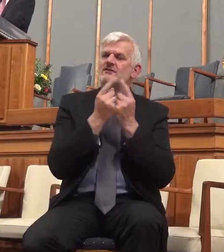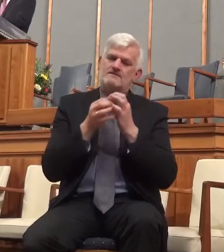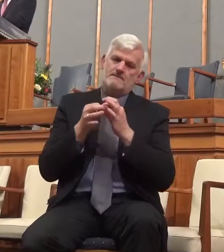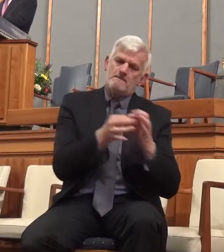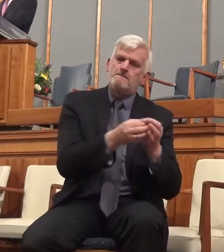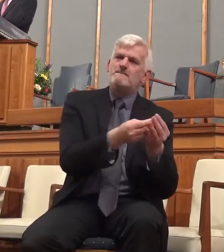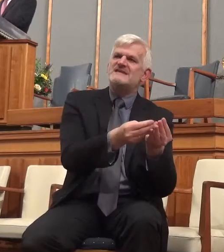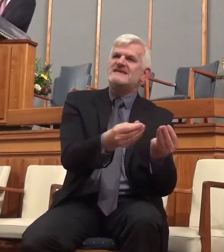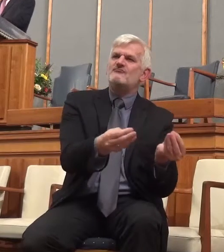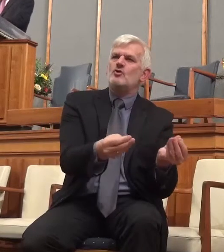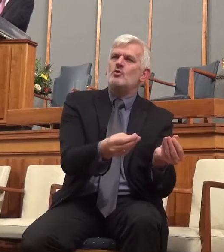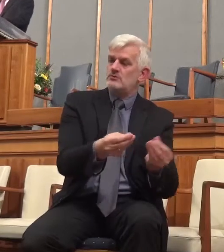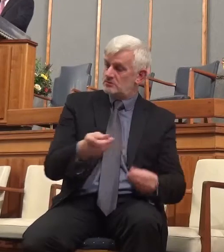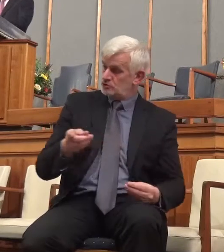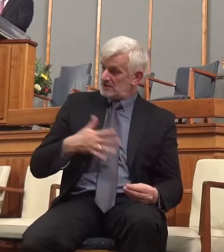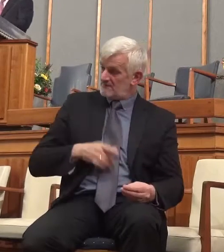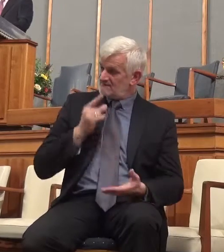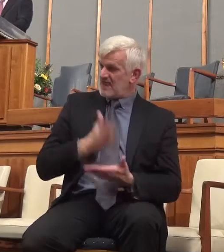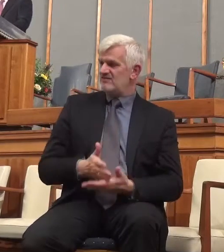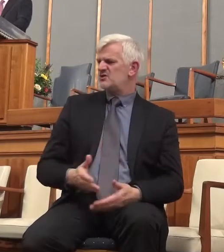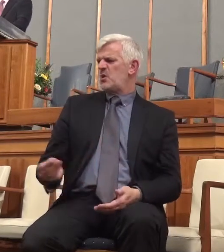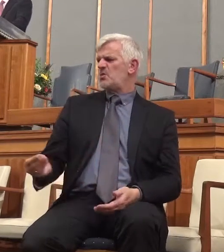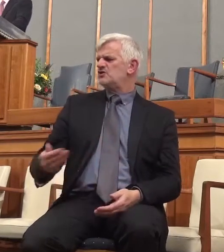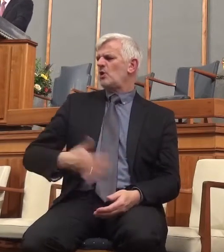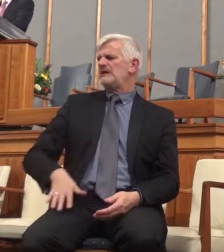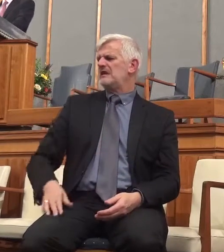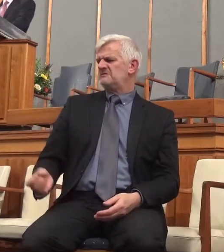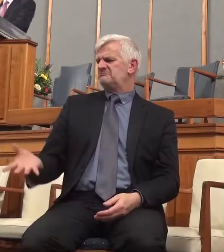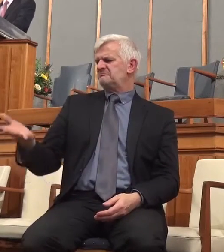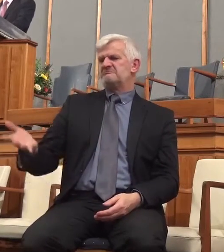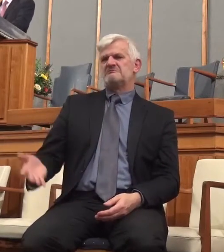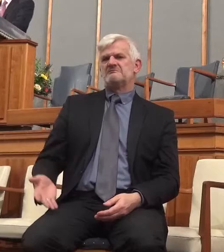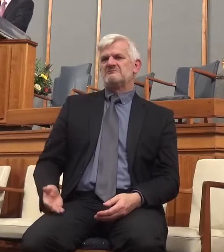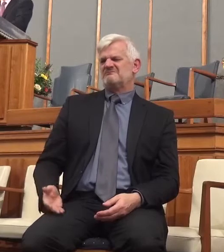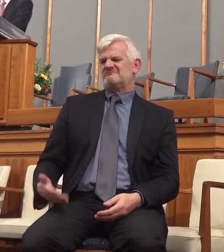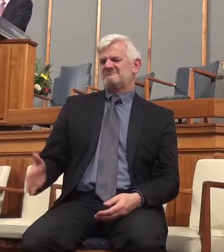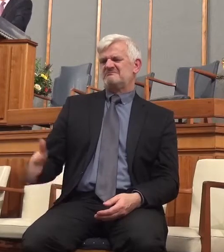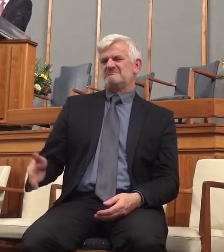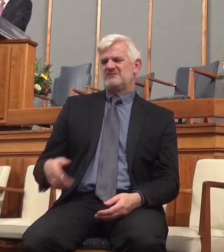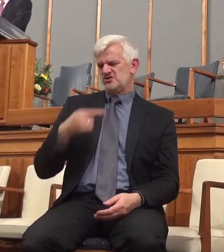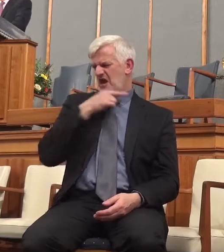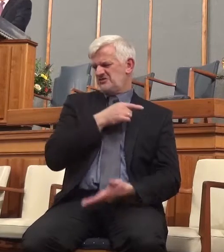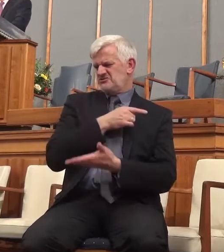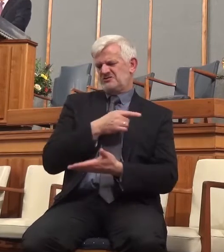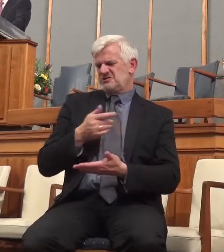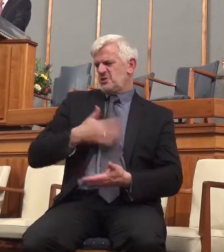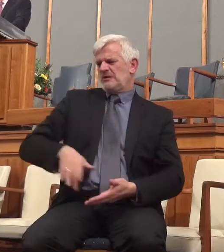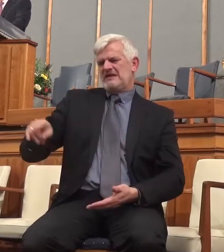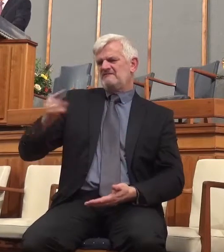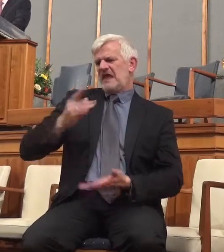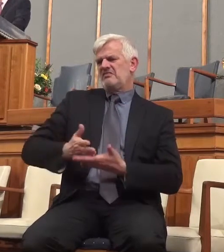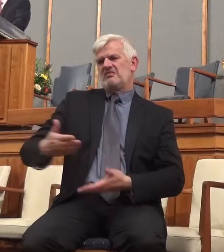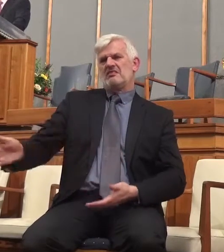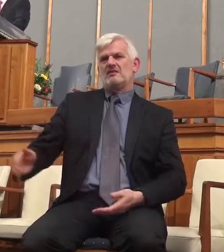need faith. It's worthless. It's unnecessary. It's strange. Well, the advantage of